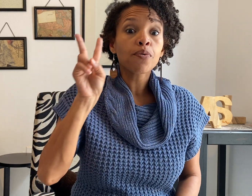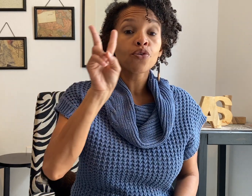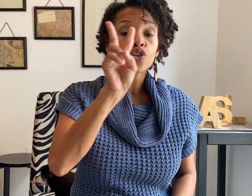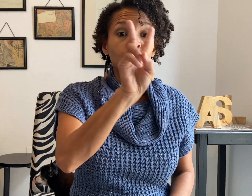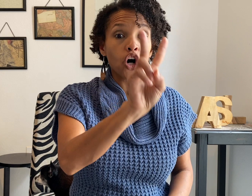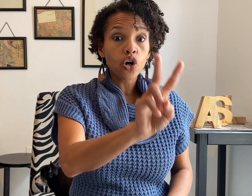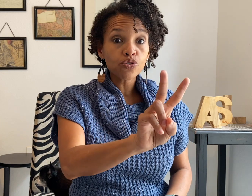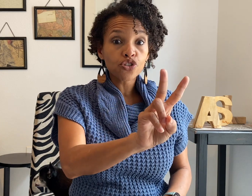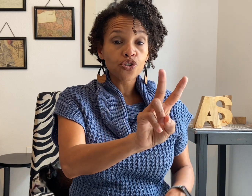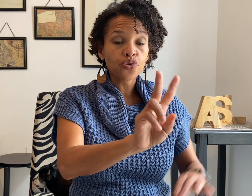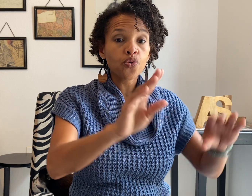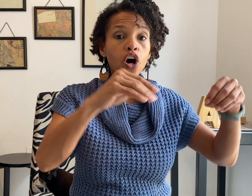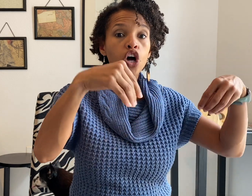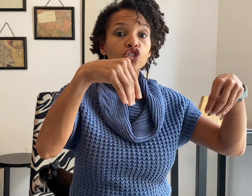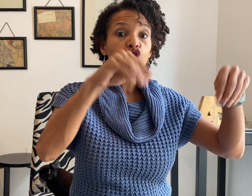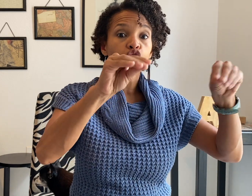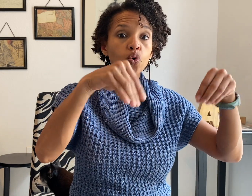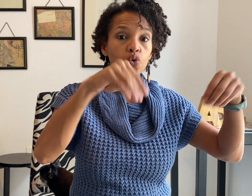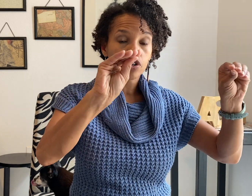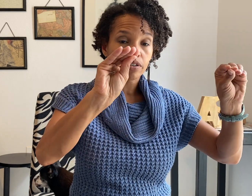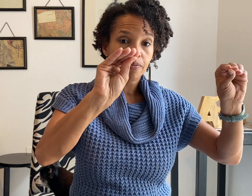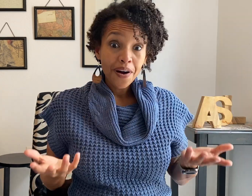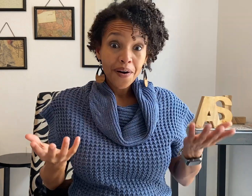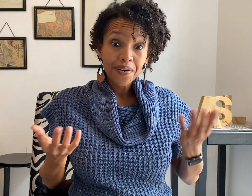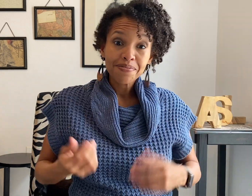people go to store.